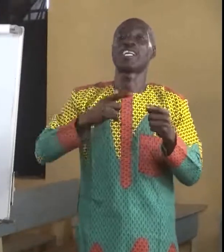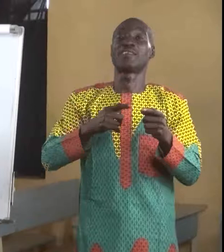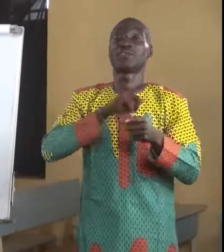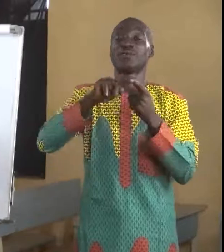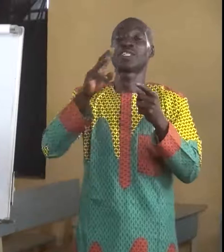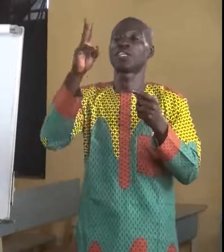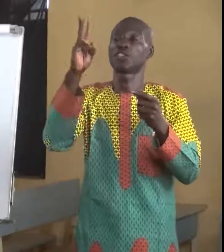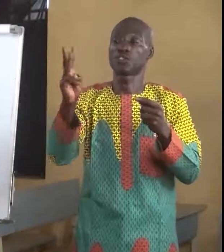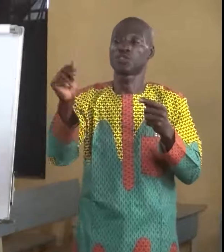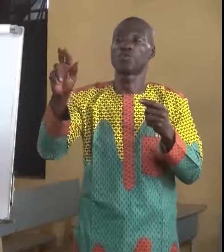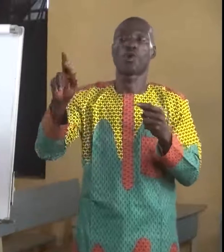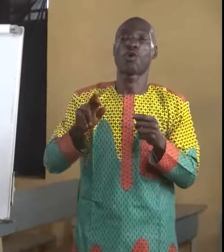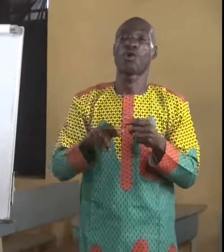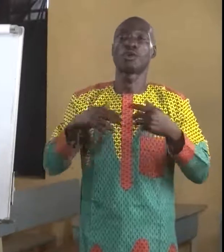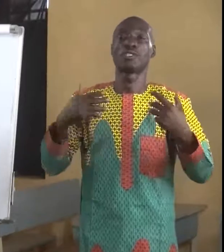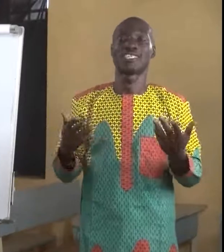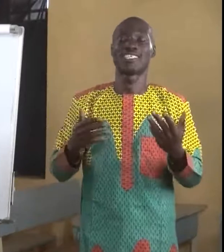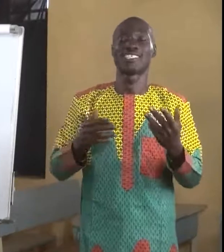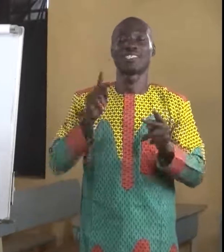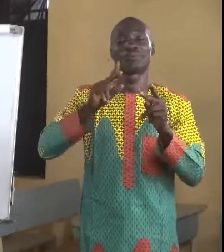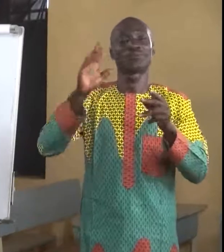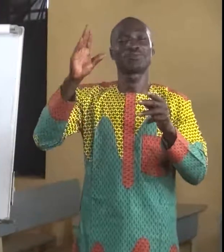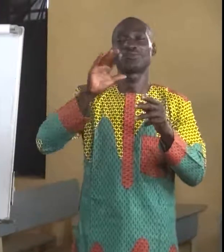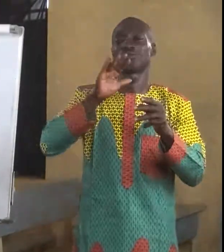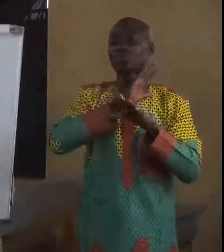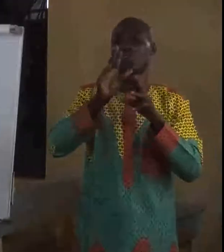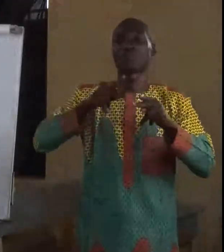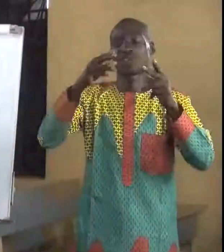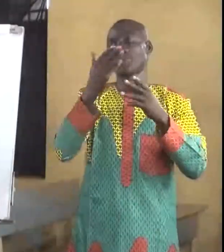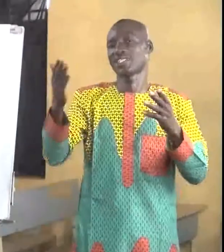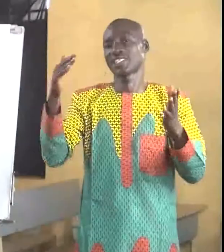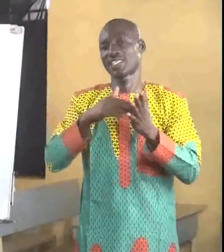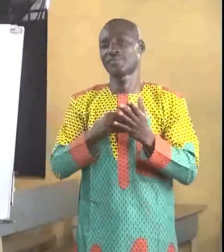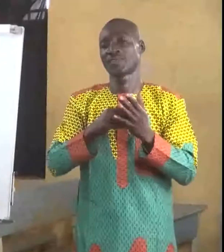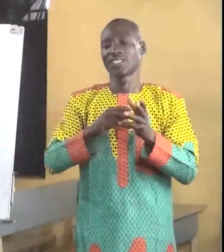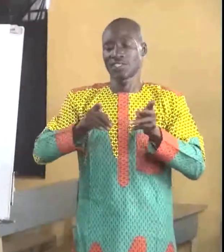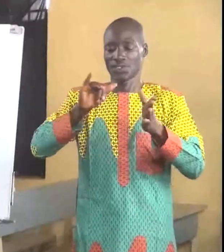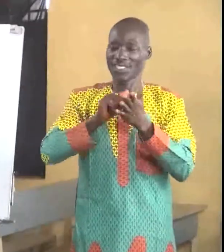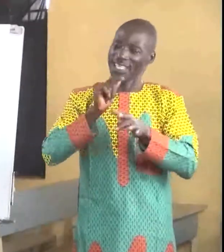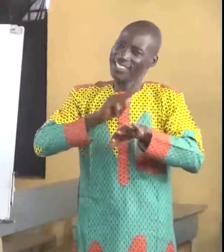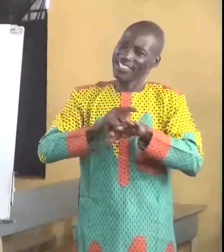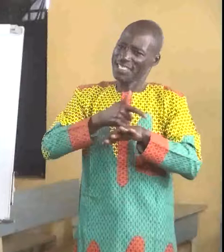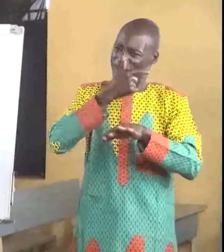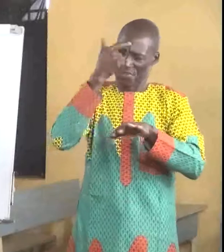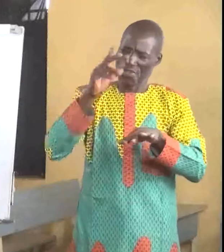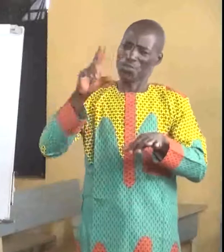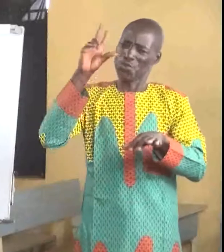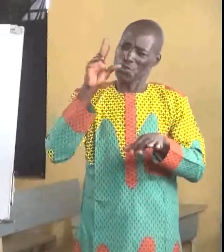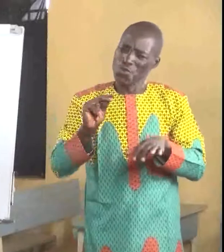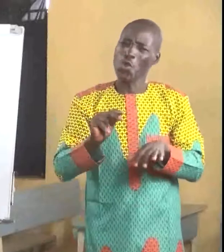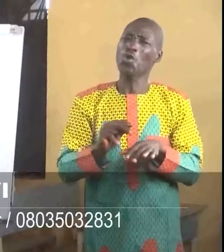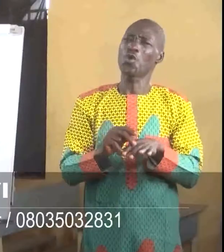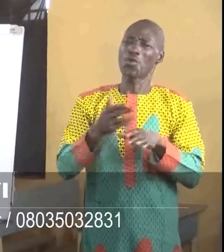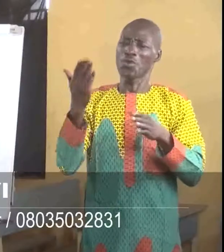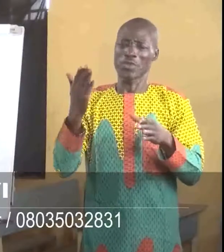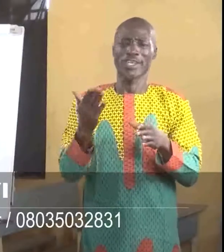are alive that you think of how to produce or how to get money. So during that time, because there is no longer, or production is no